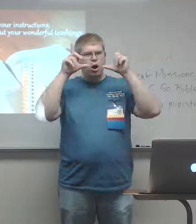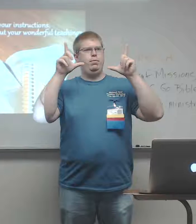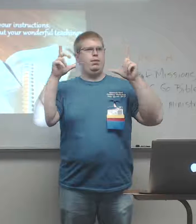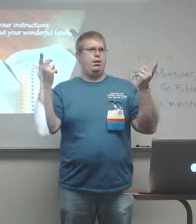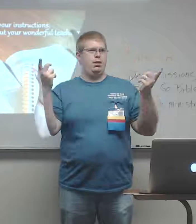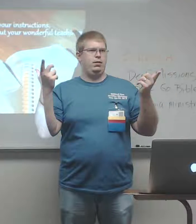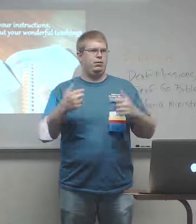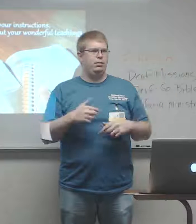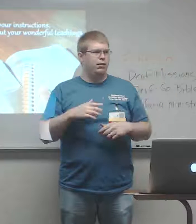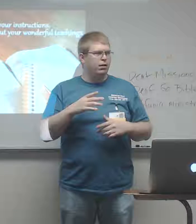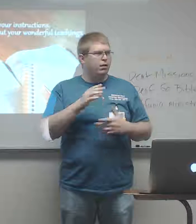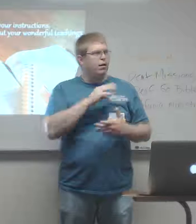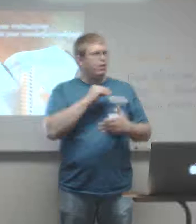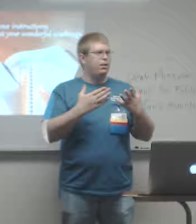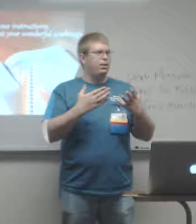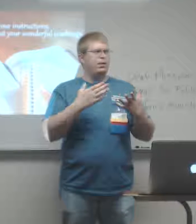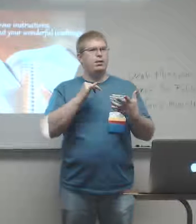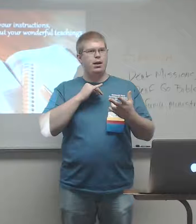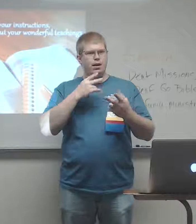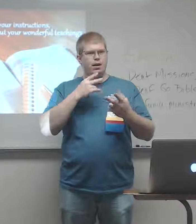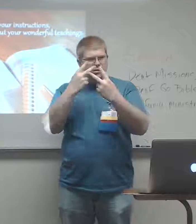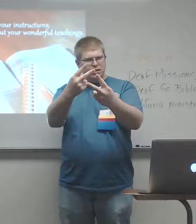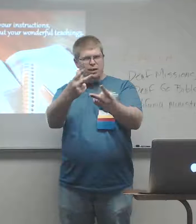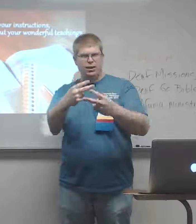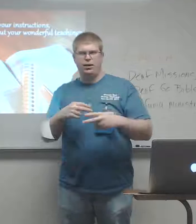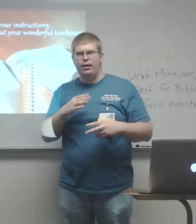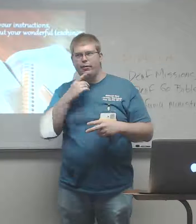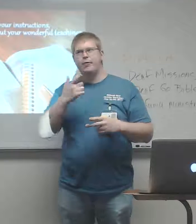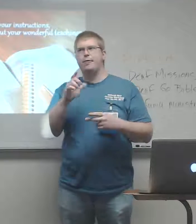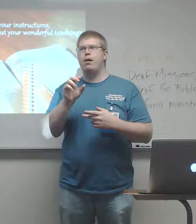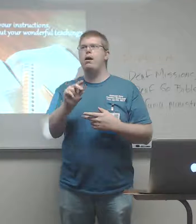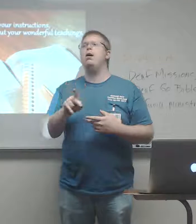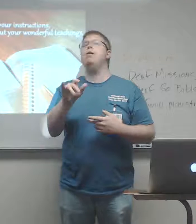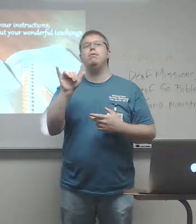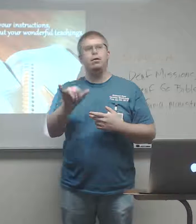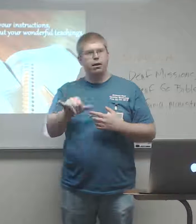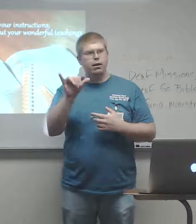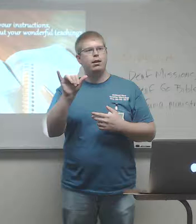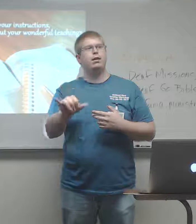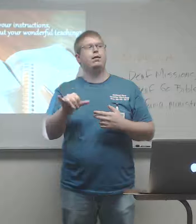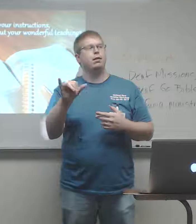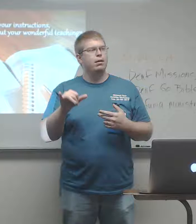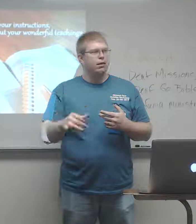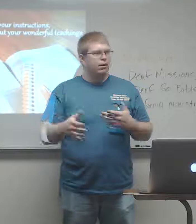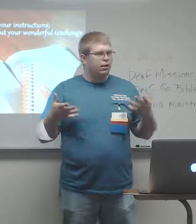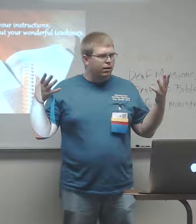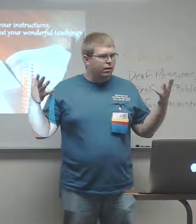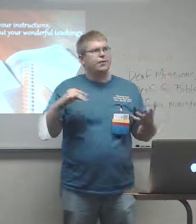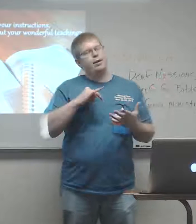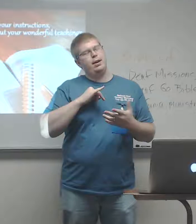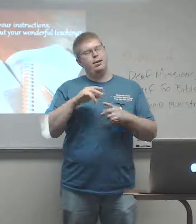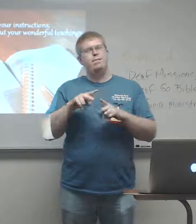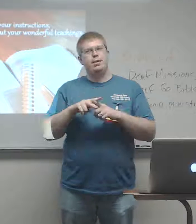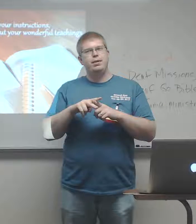open the eyes and see, okay, and begin